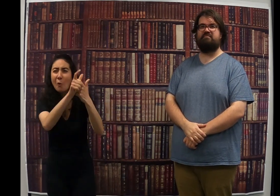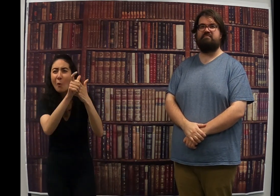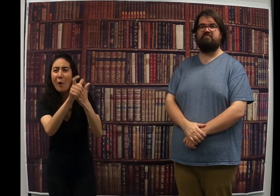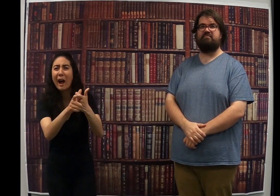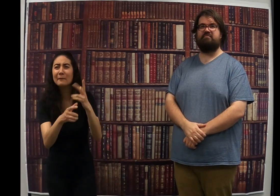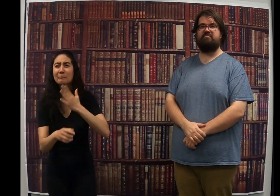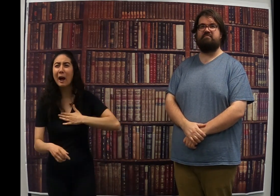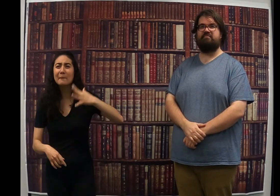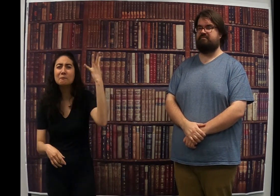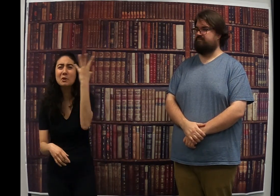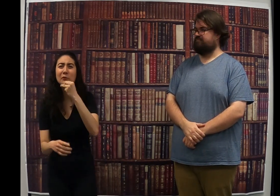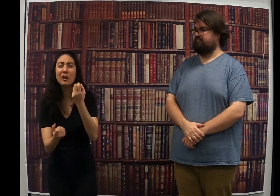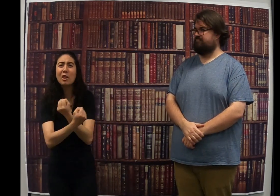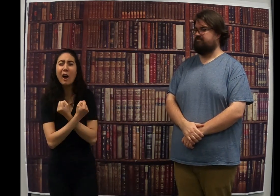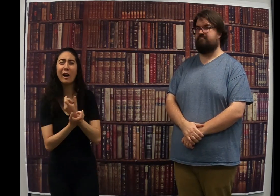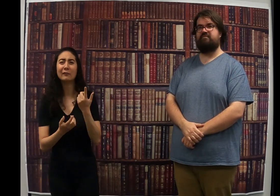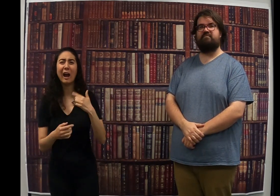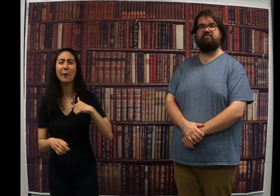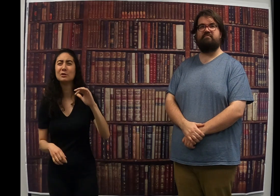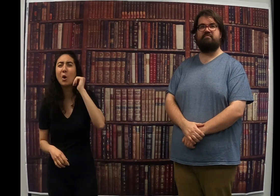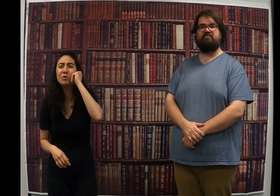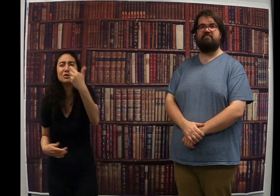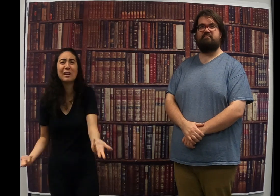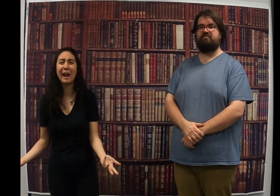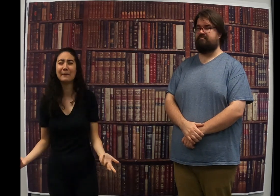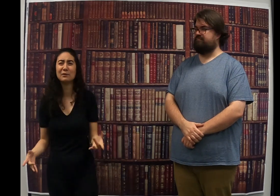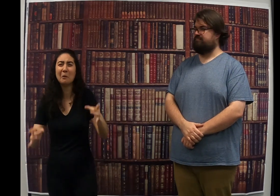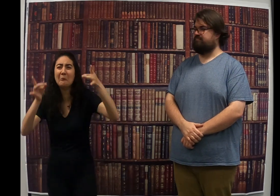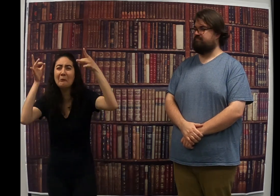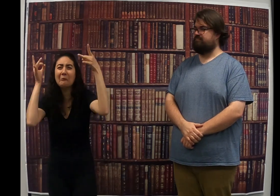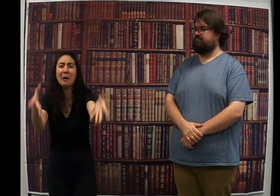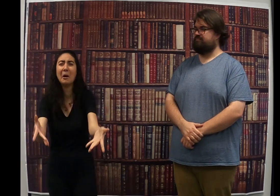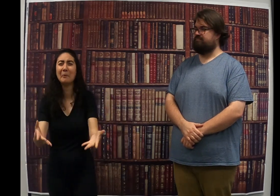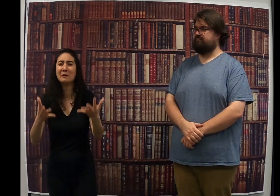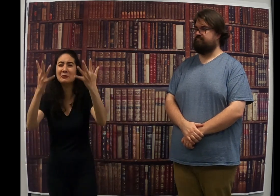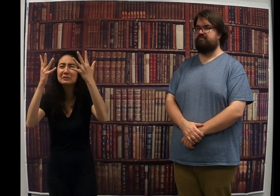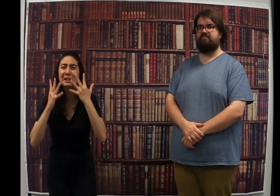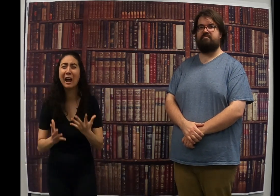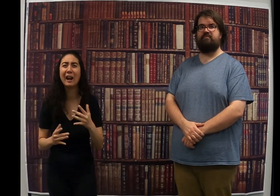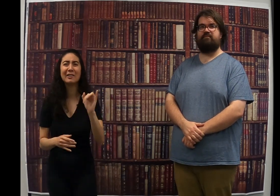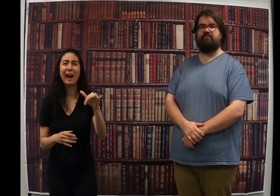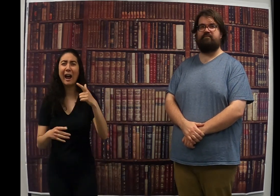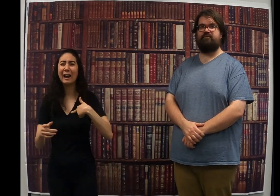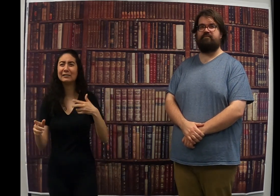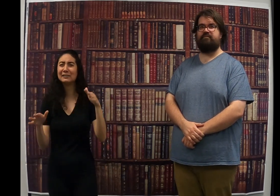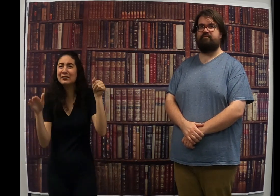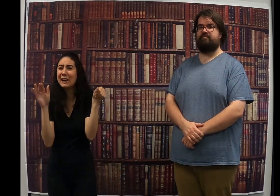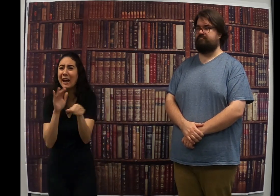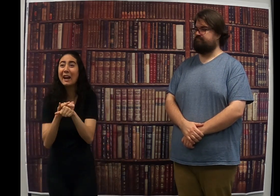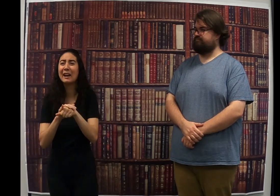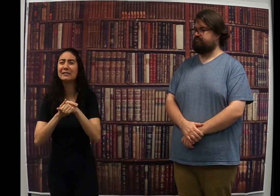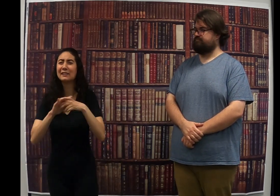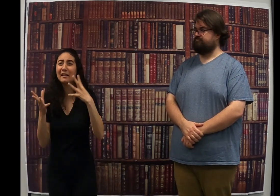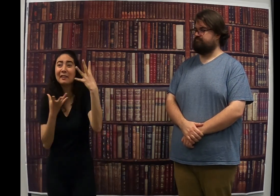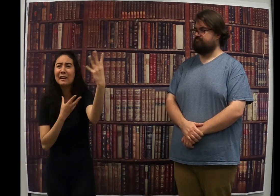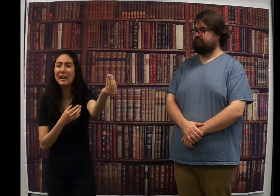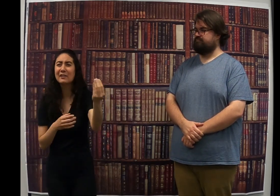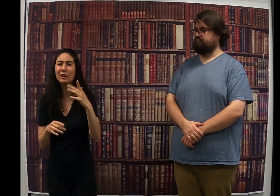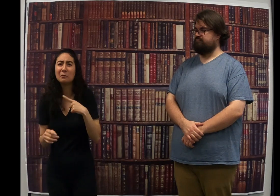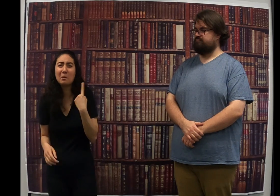My beautiful love. I was so ashamed, so terribly sad, that I hid in the leaves and lonely